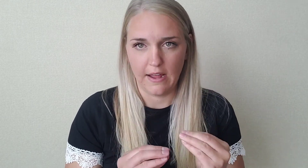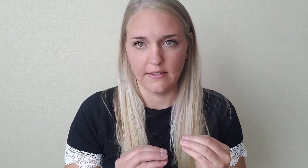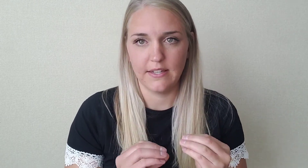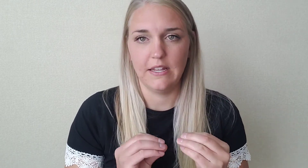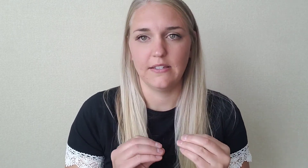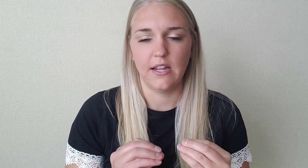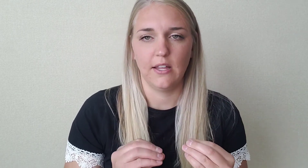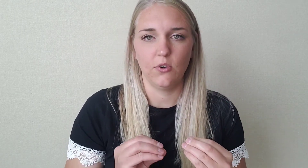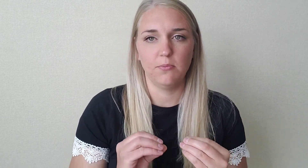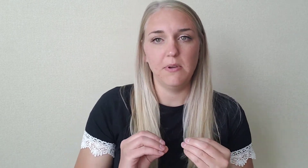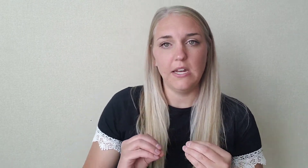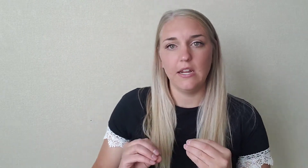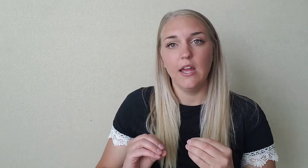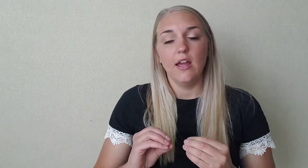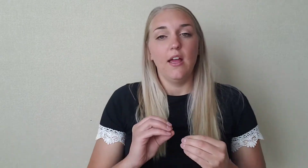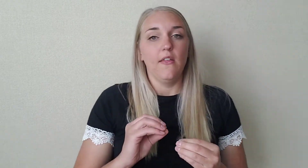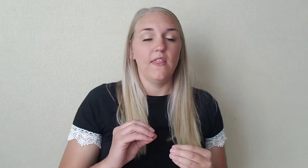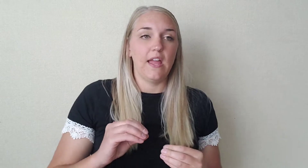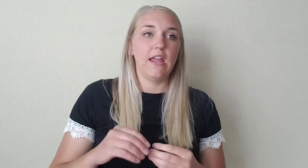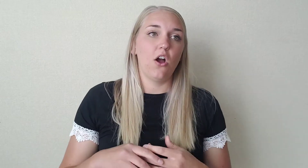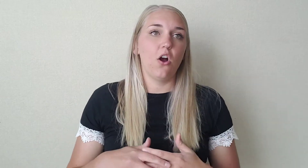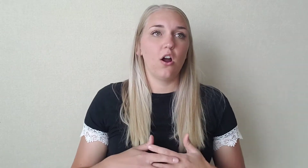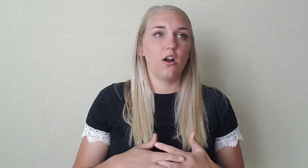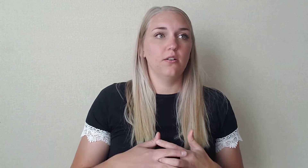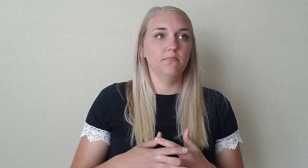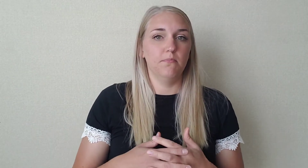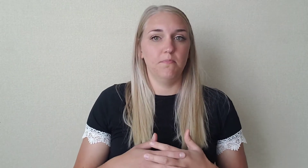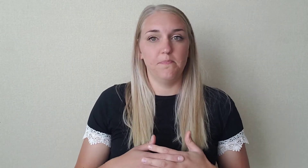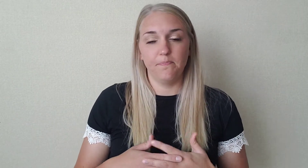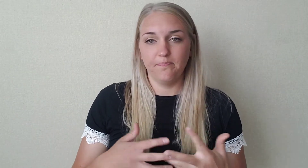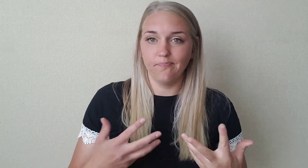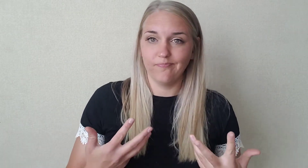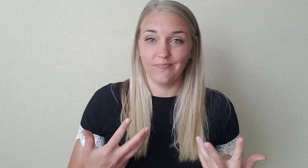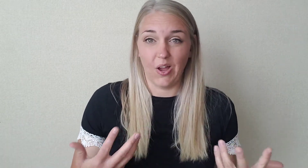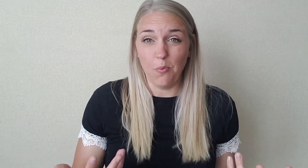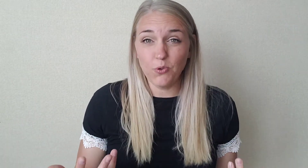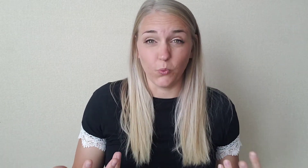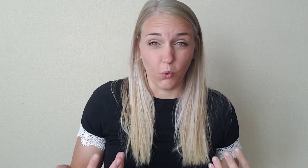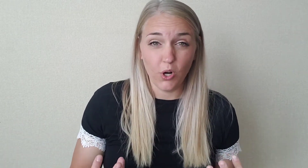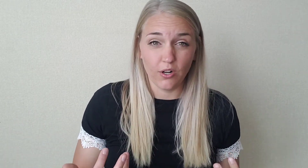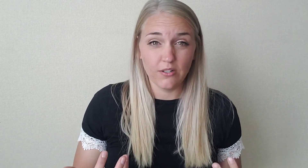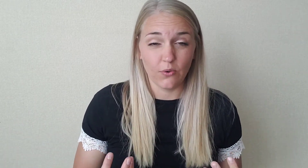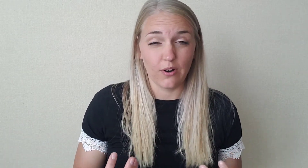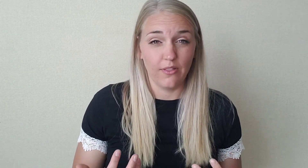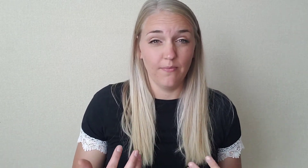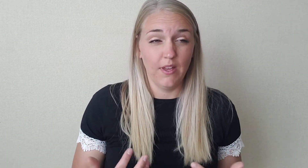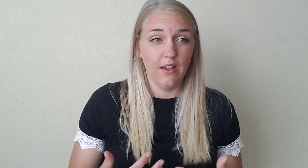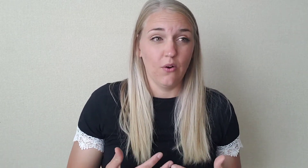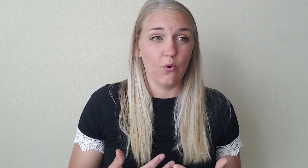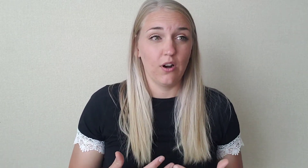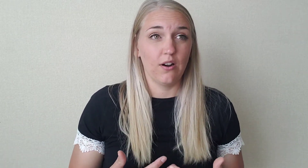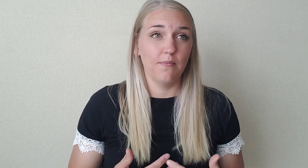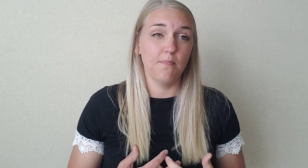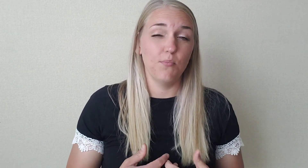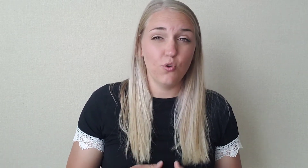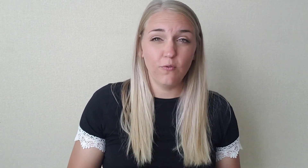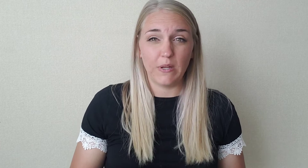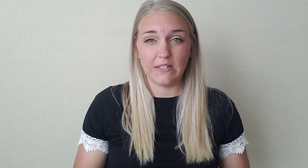hands in sign language, meaning they are almost words or movements that